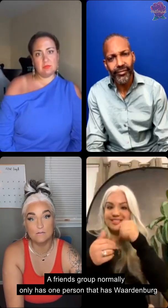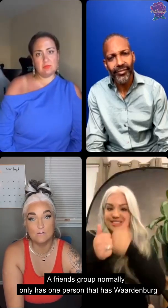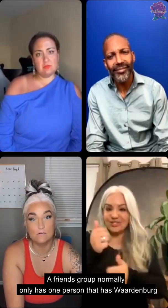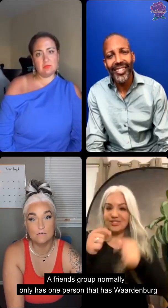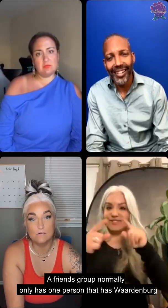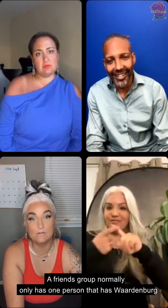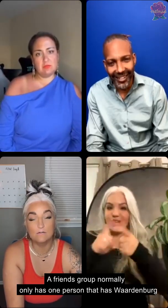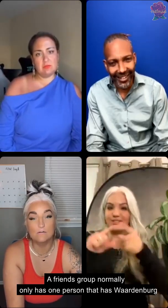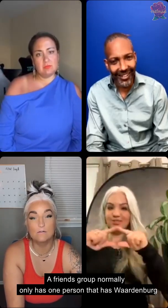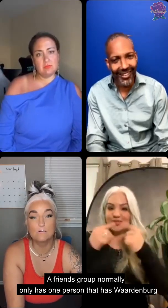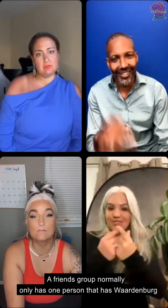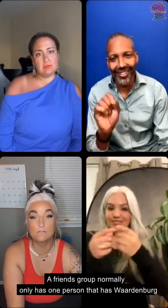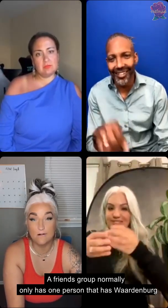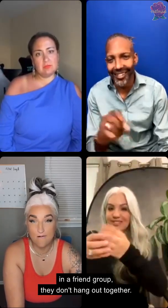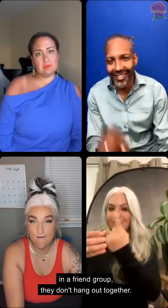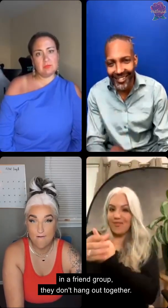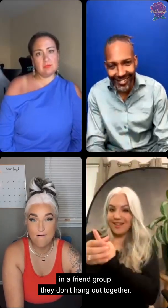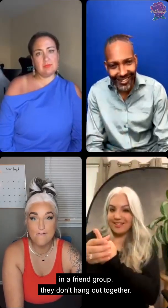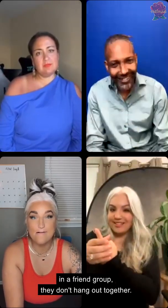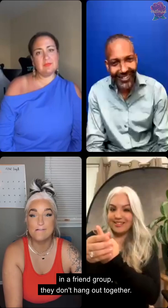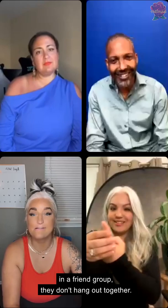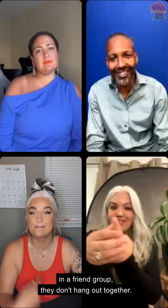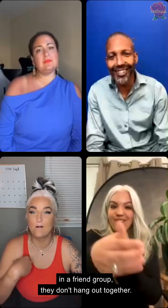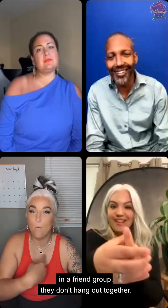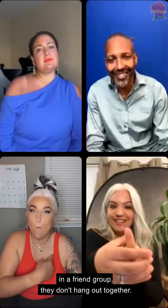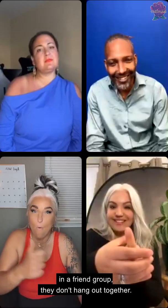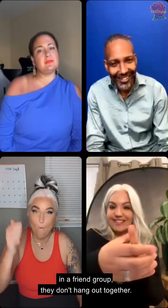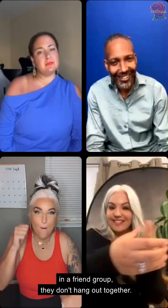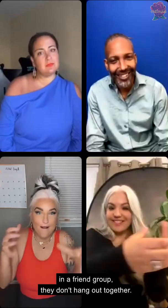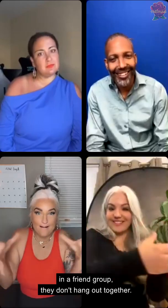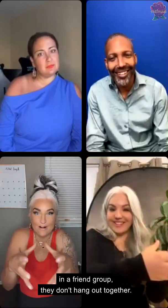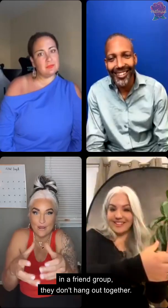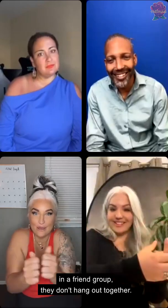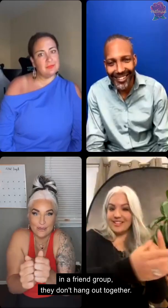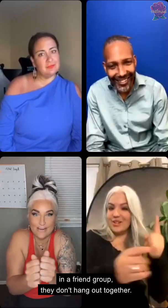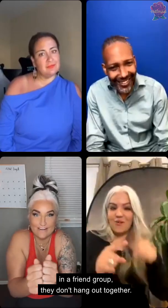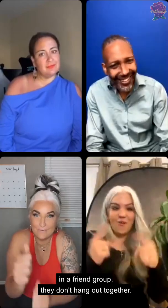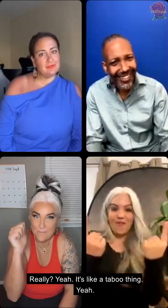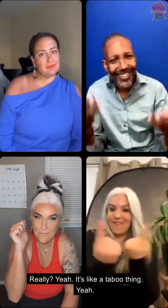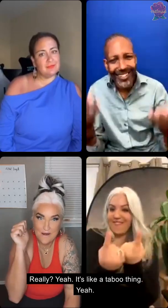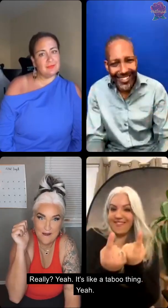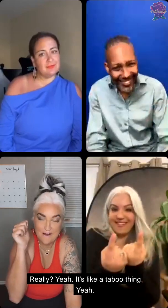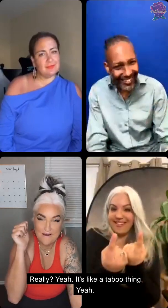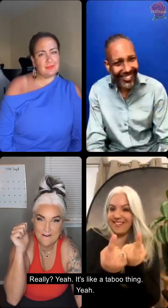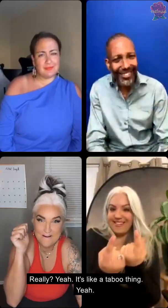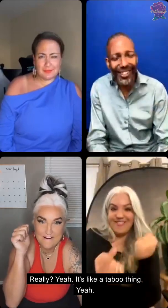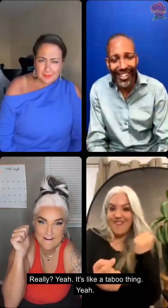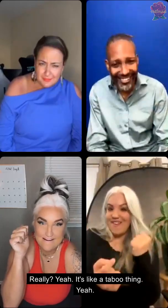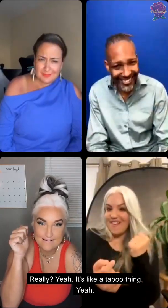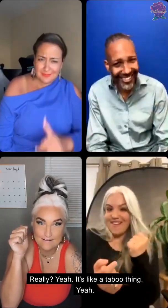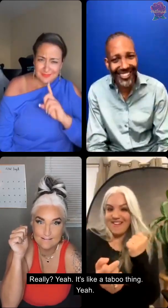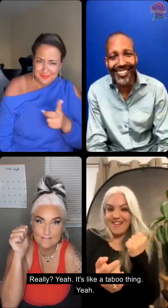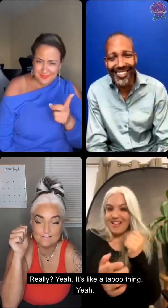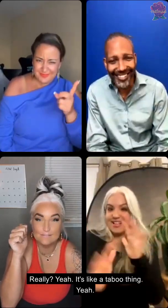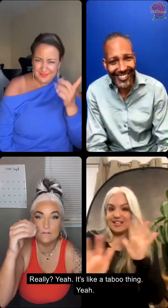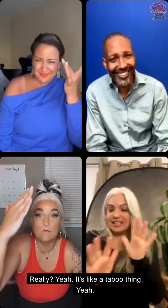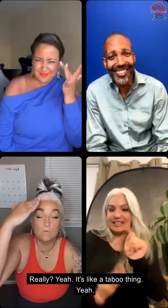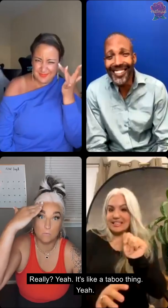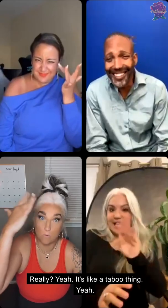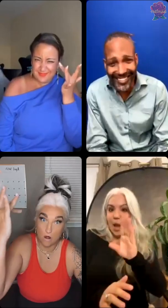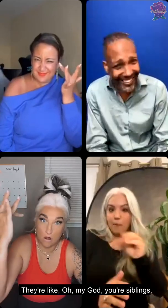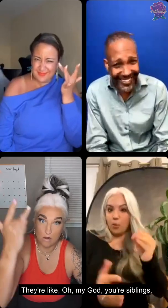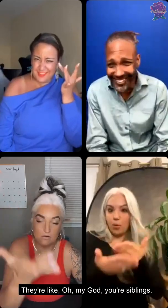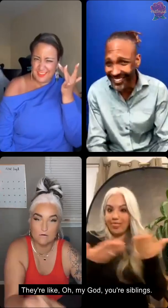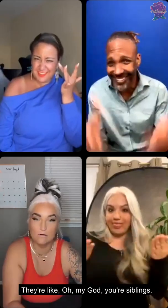A friends group normally only has one person that has Wardenbergs in a friend group. They don't hang out together. Really? Yeah, it's like